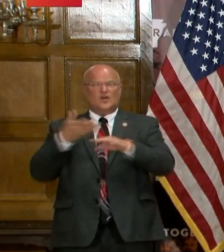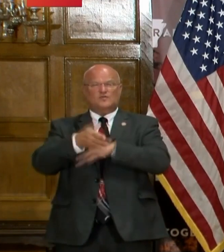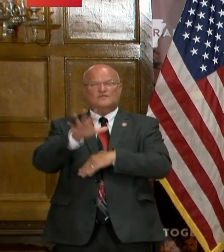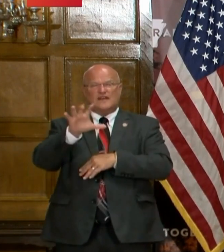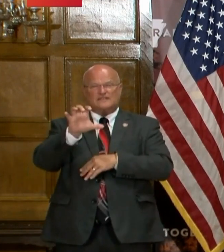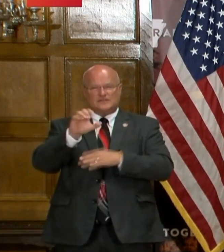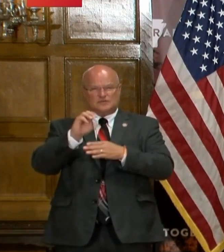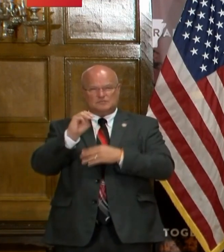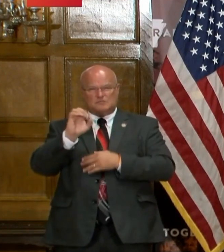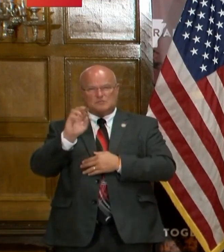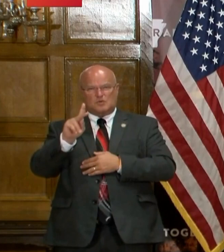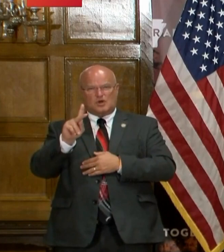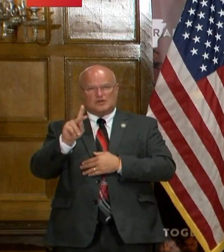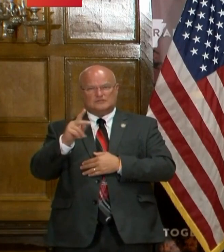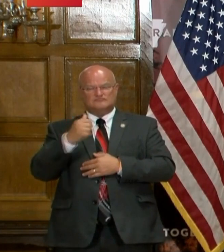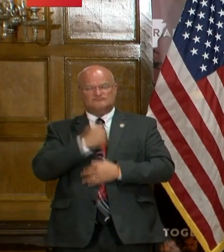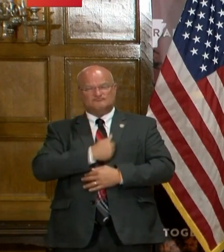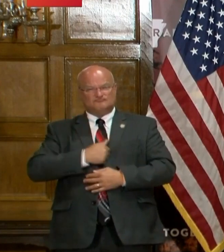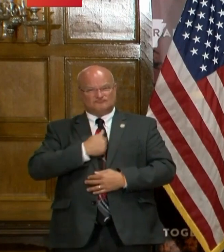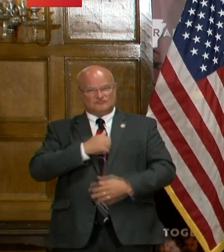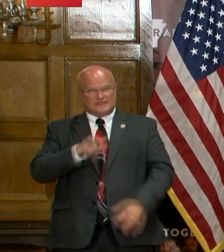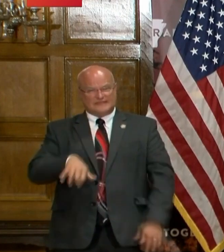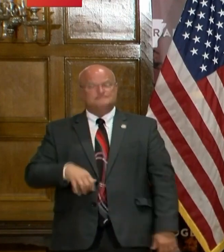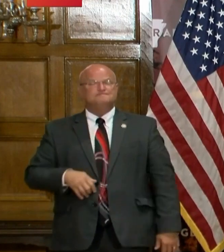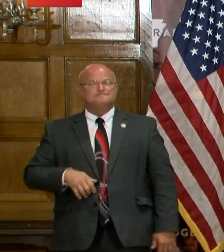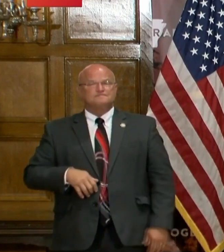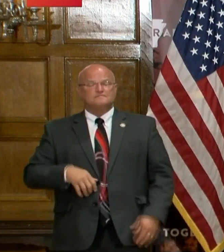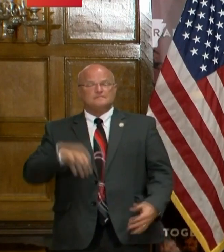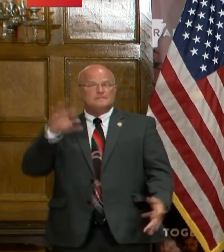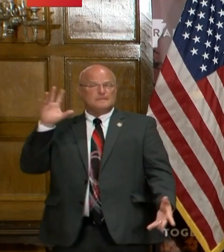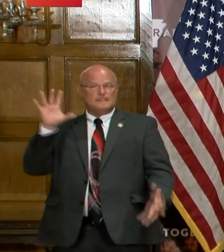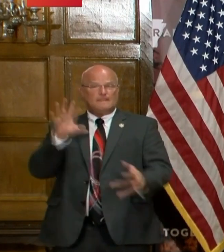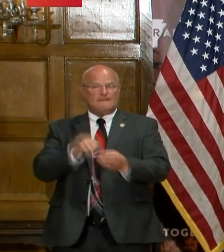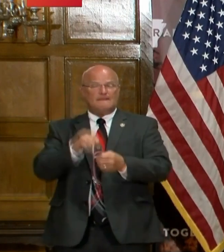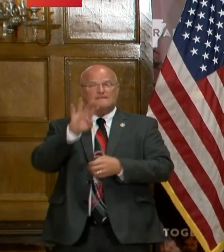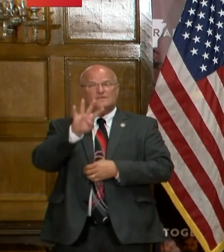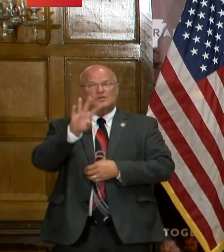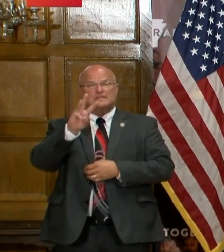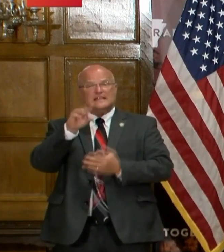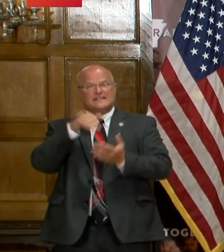mark, regretfully so. Our total cases of